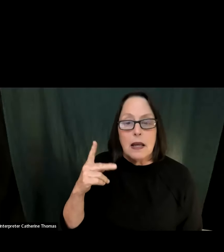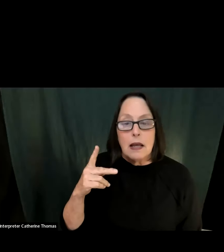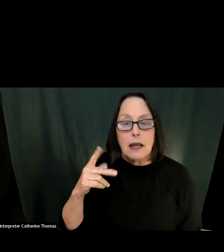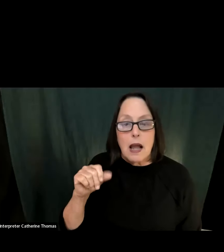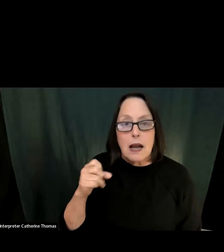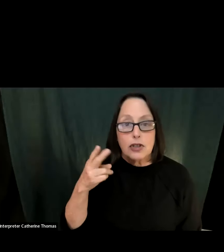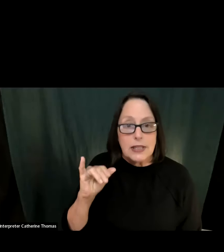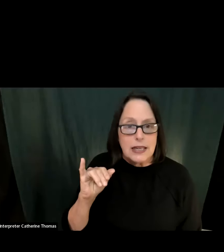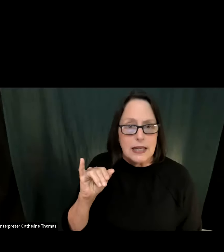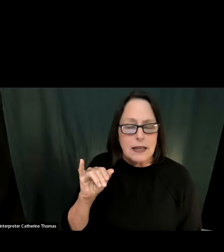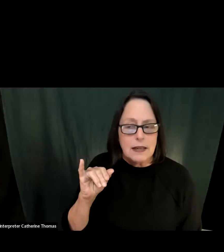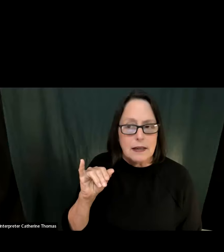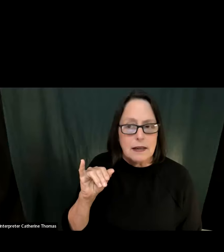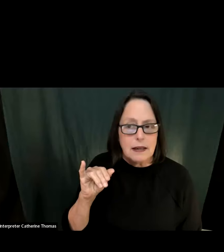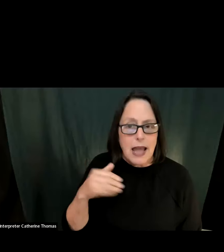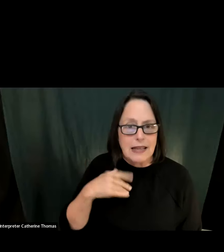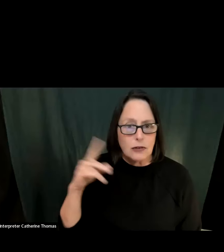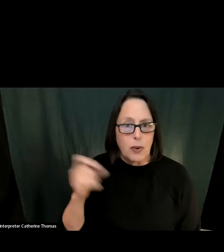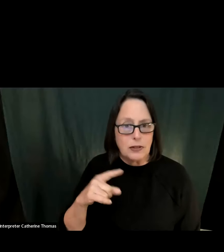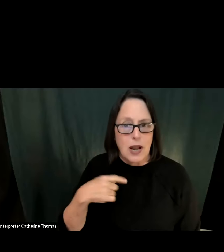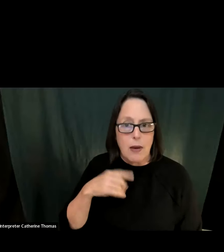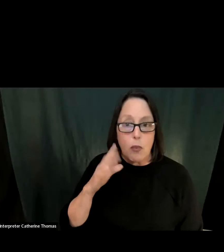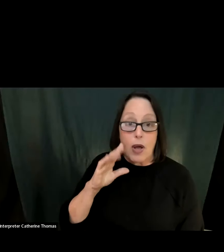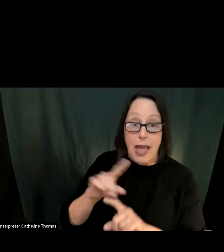ask of those of you that have experience.